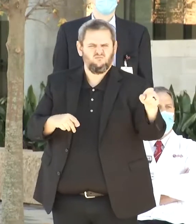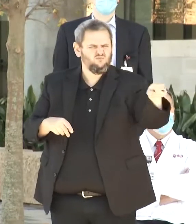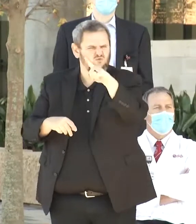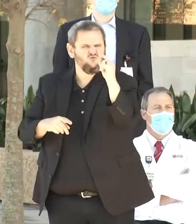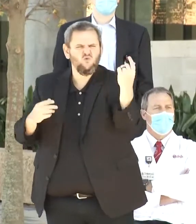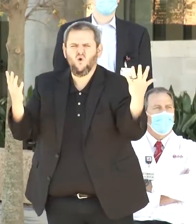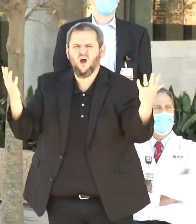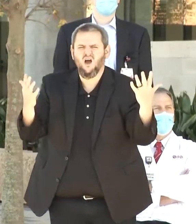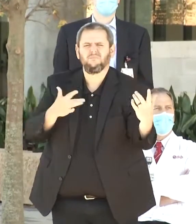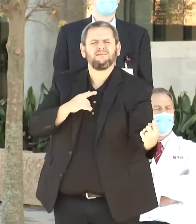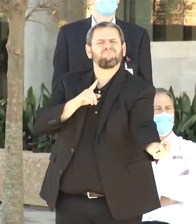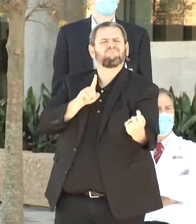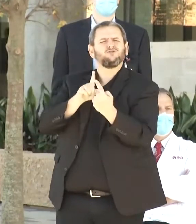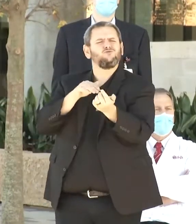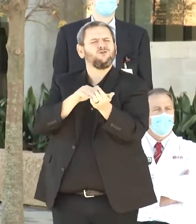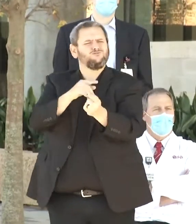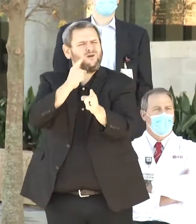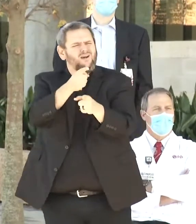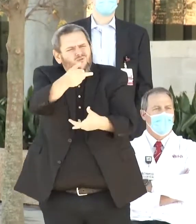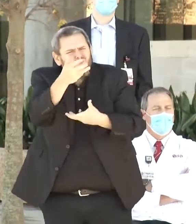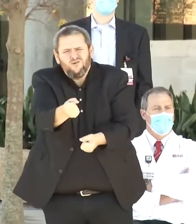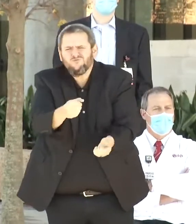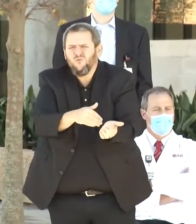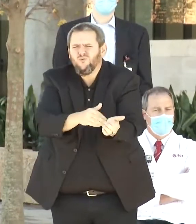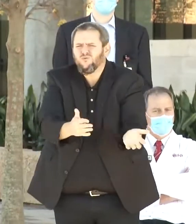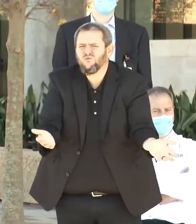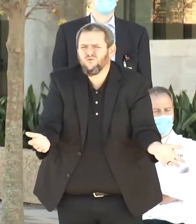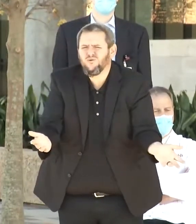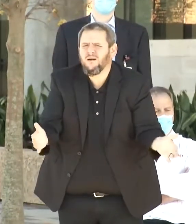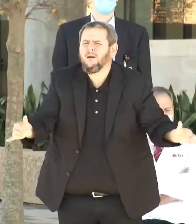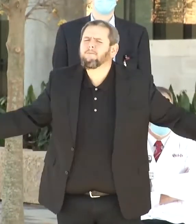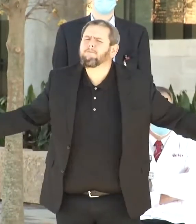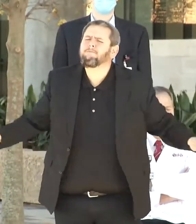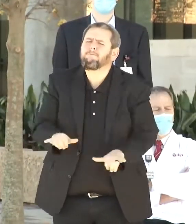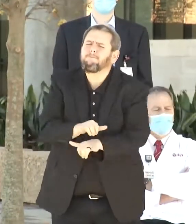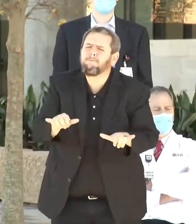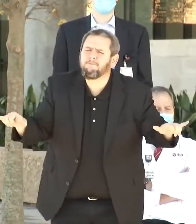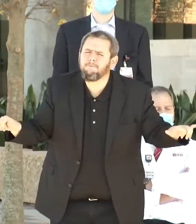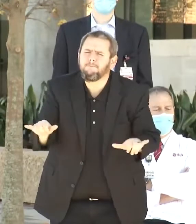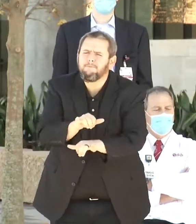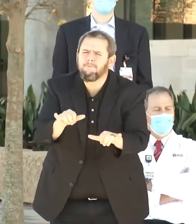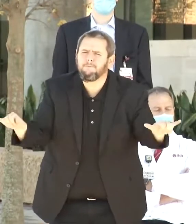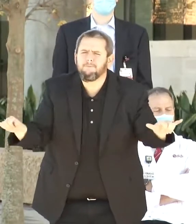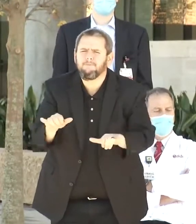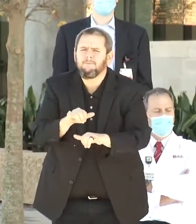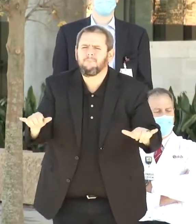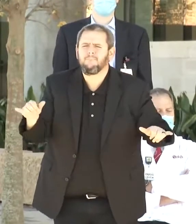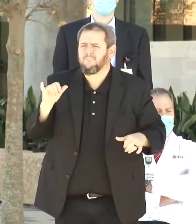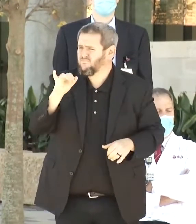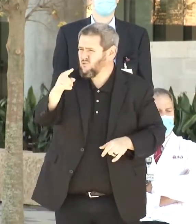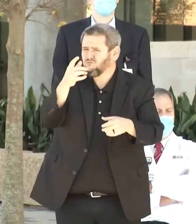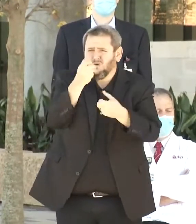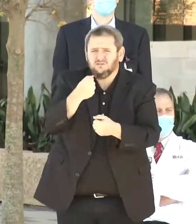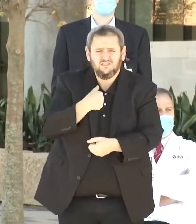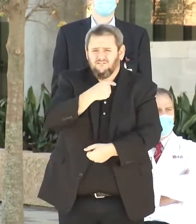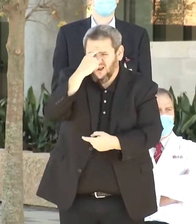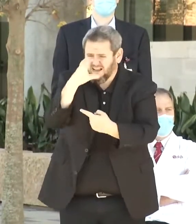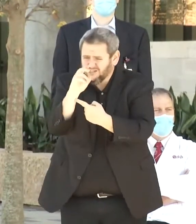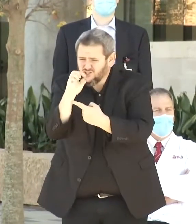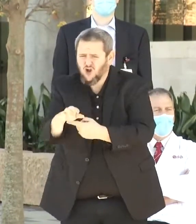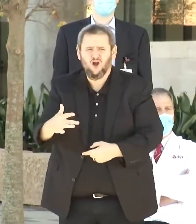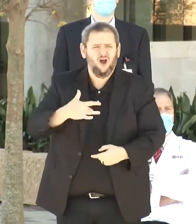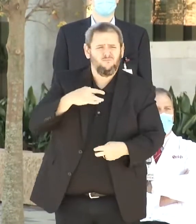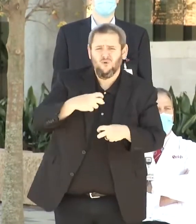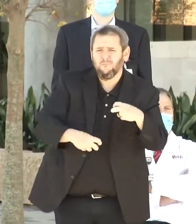If you trust us to take care of you when you come to us with cancer or heart disease or a car